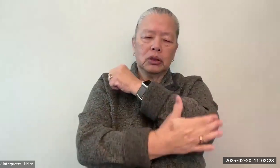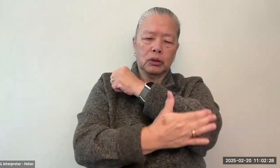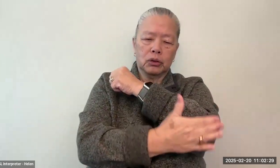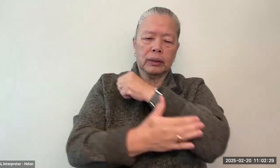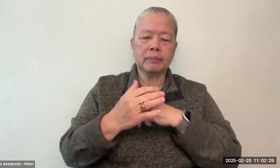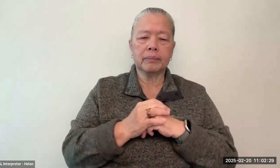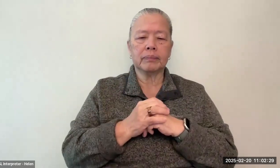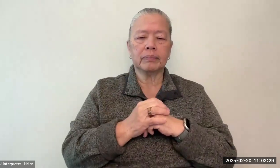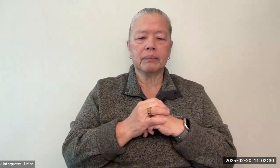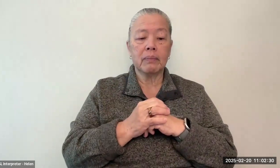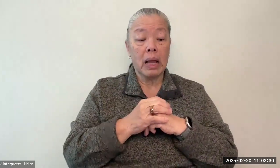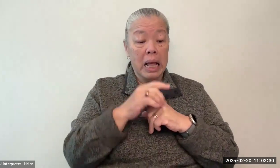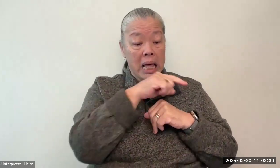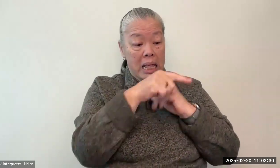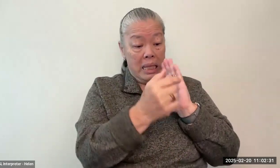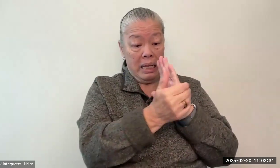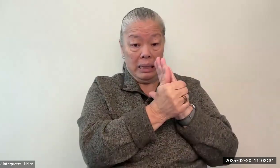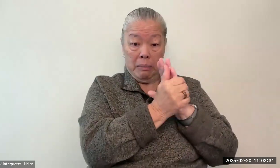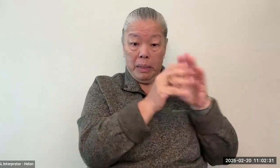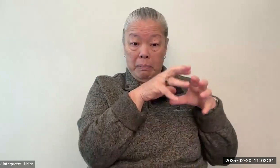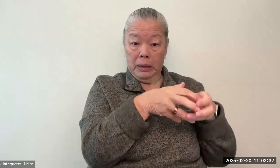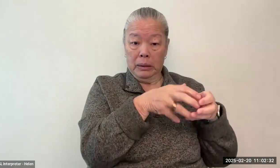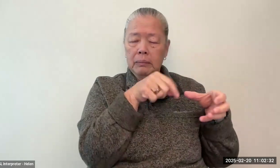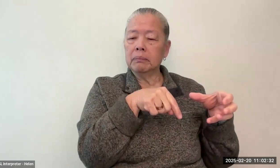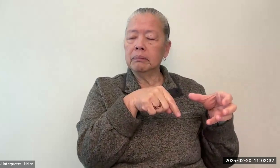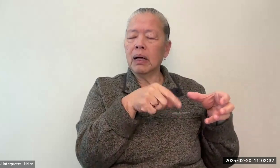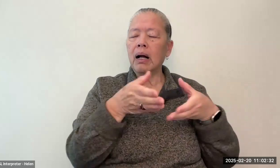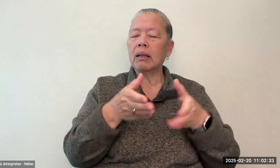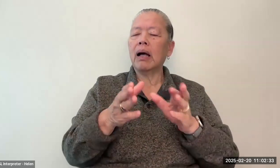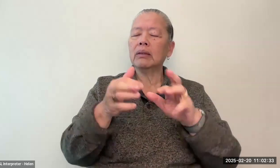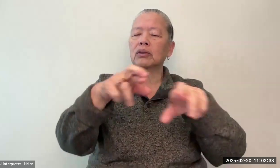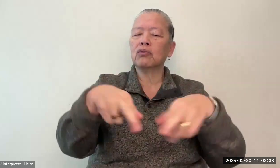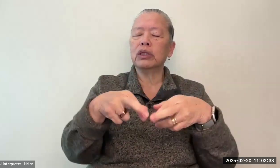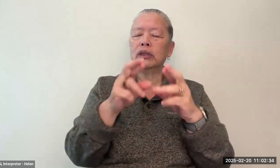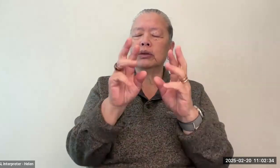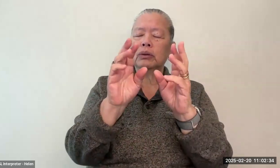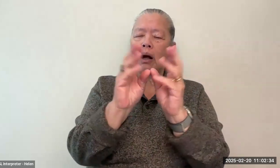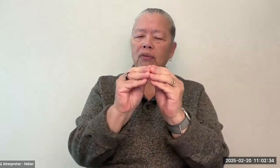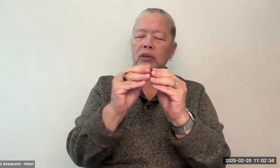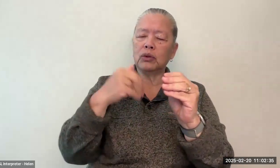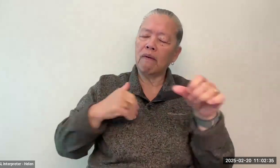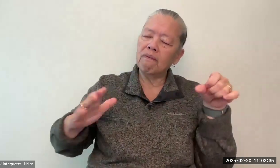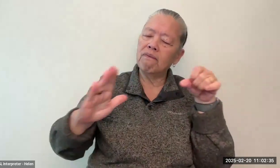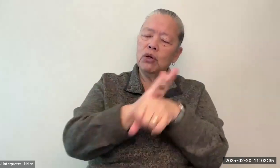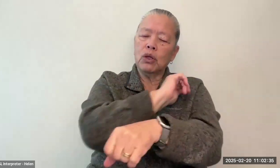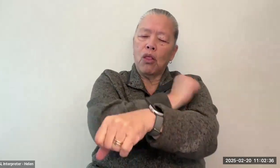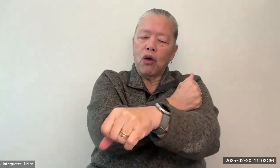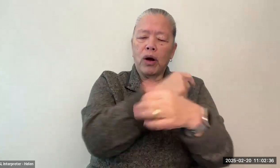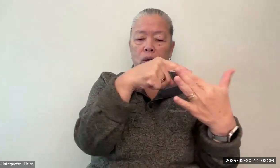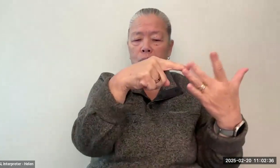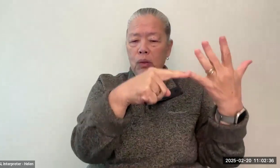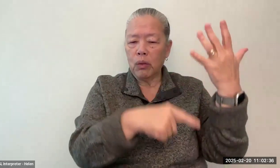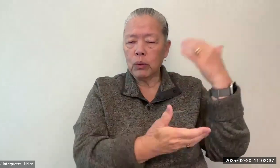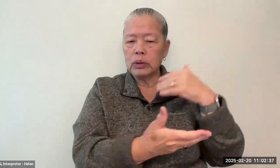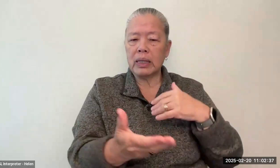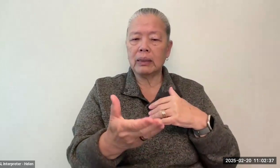This package of amendments gives regional conferences full authority over these matters for